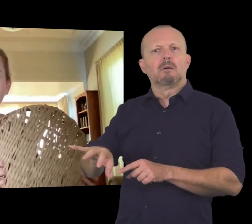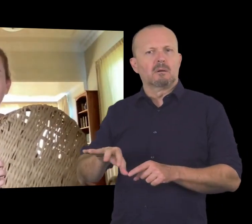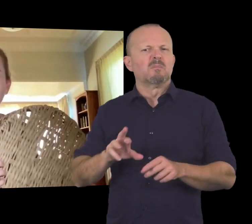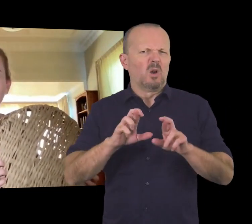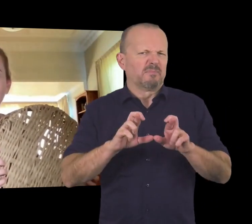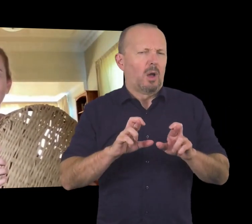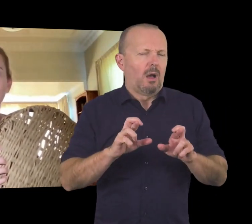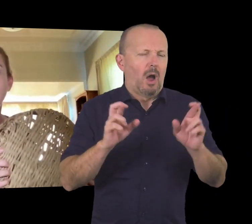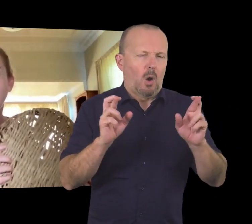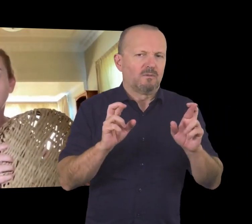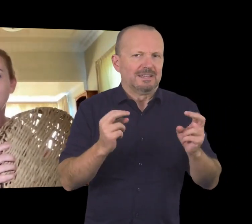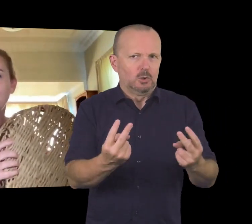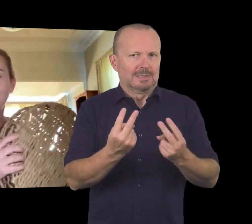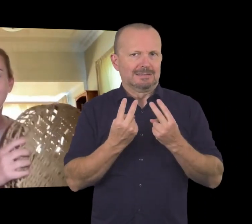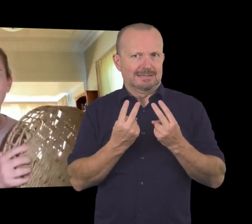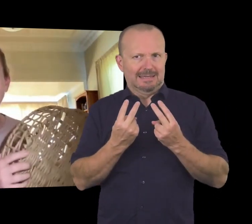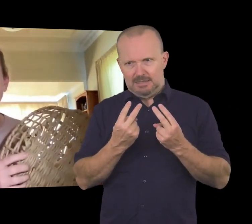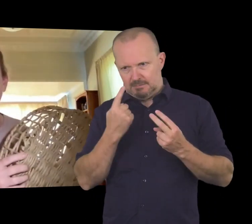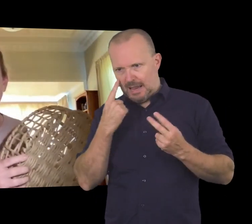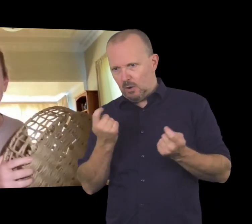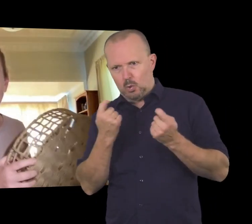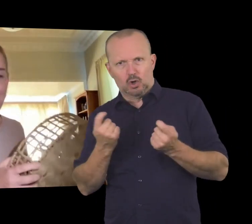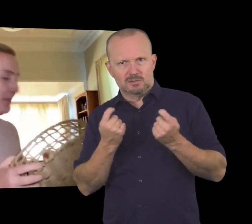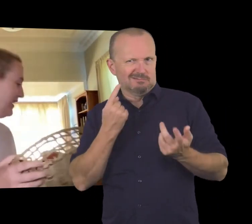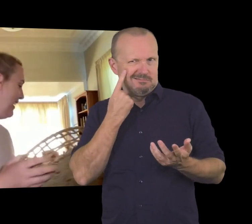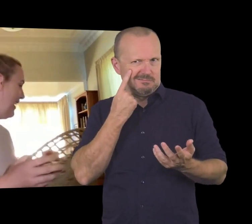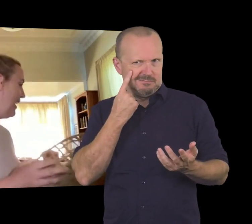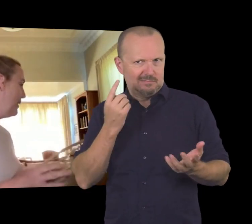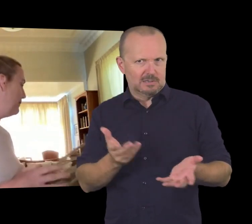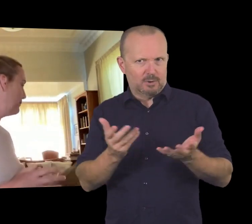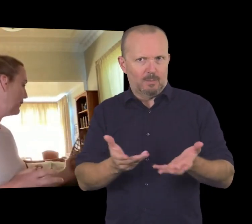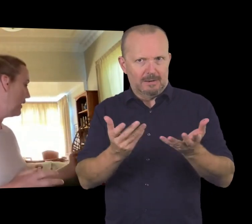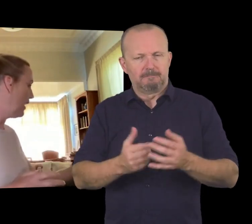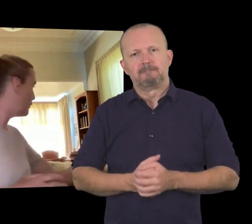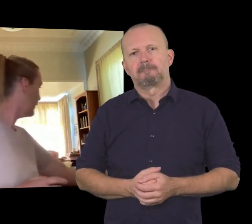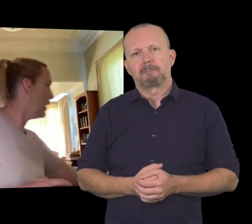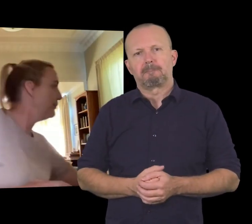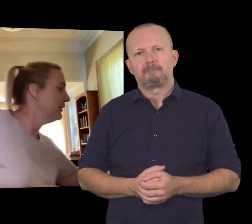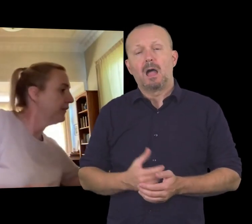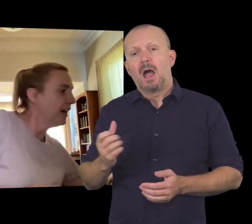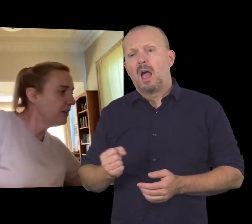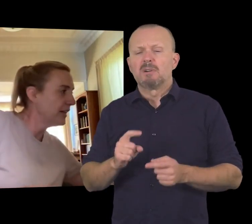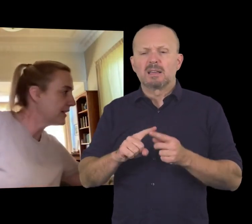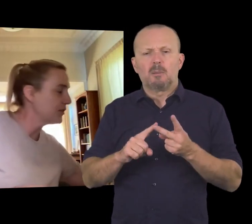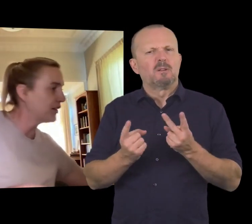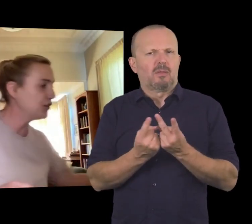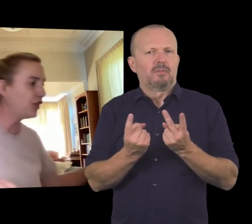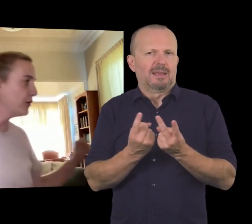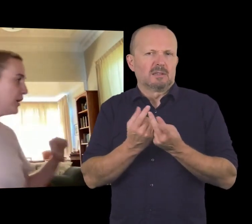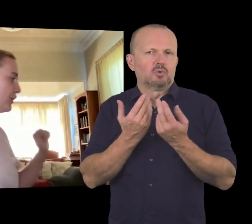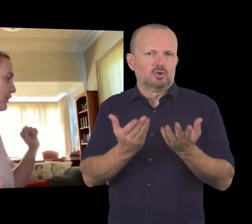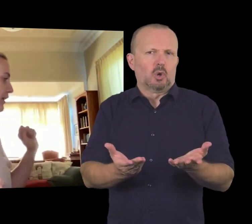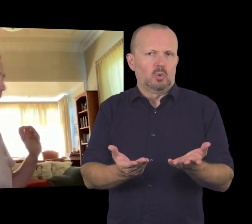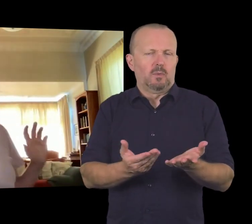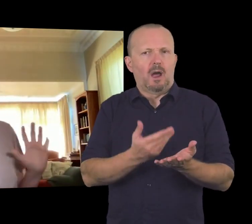today. We'll see how it goes with this light in this room. I've got a couple of other things I'm just going to